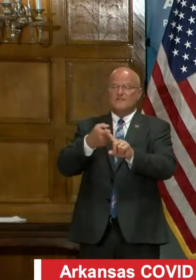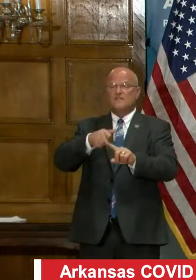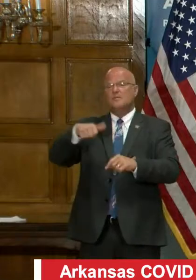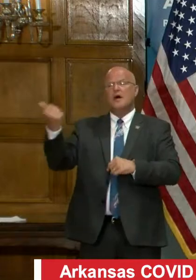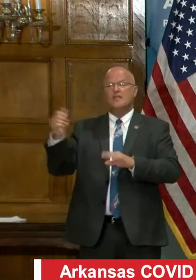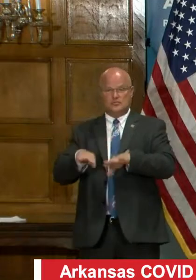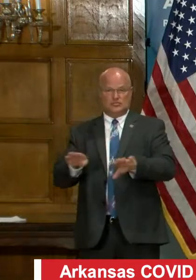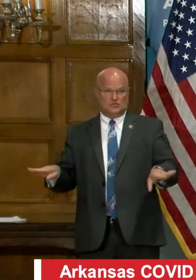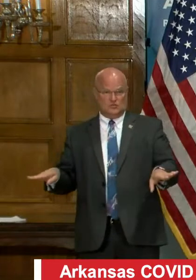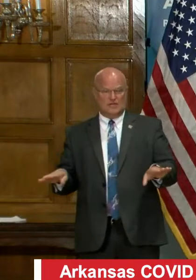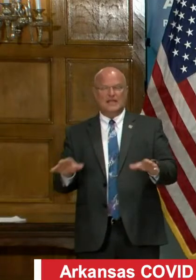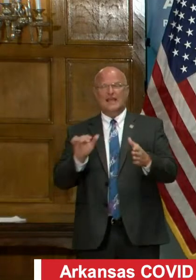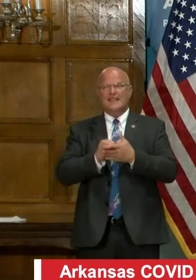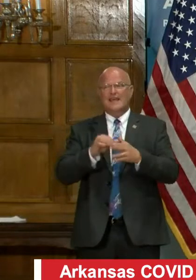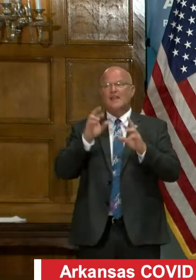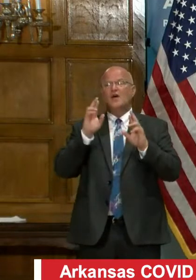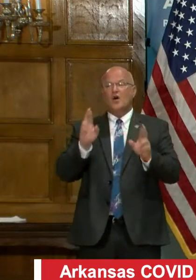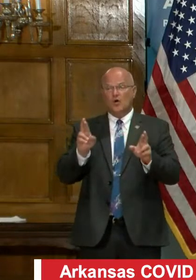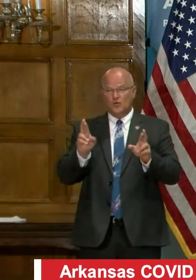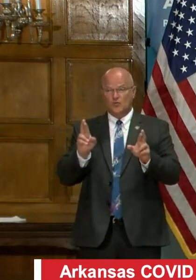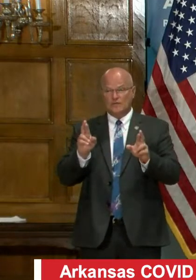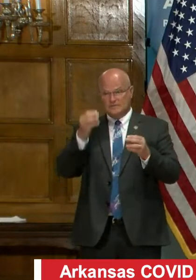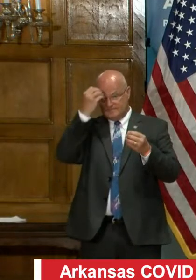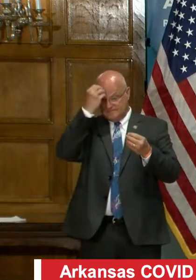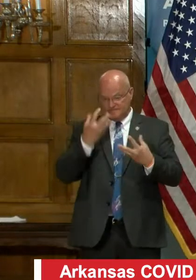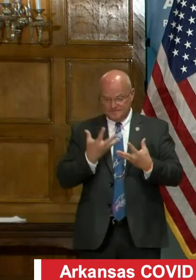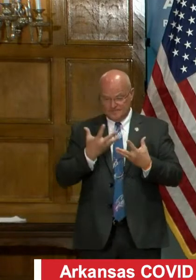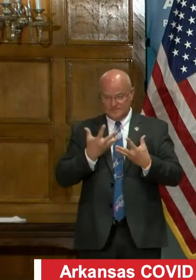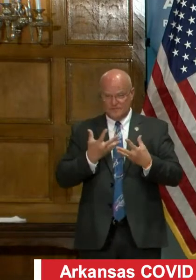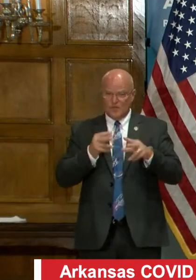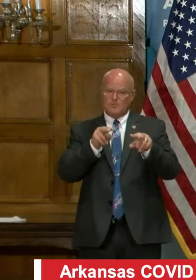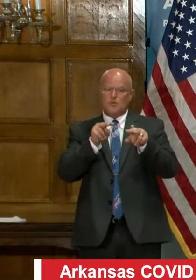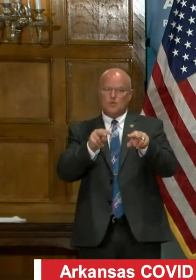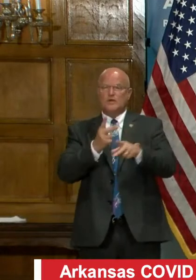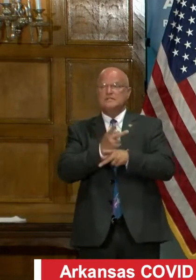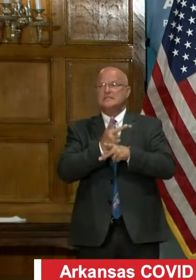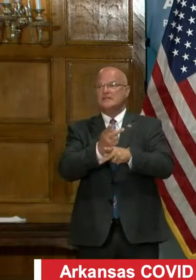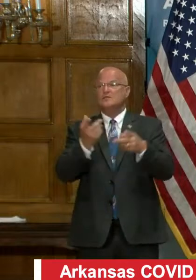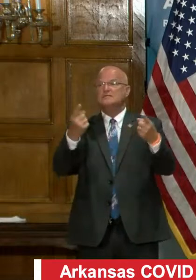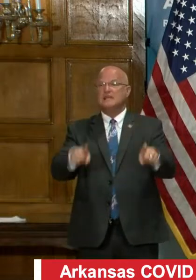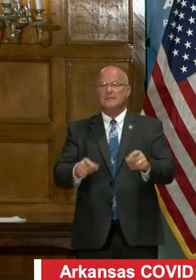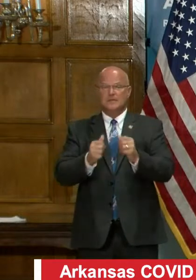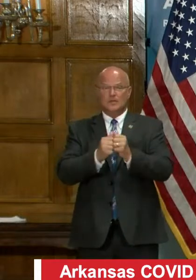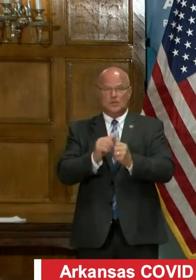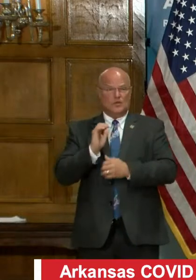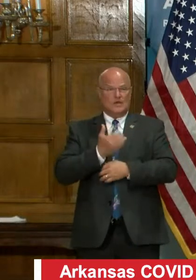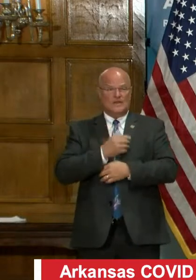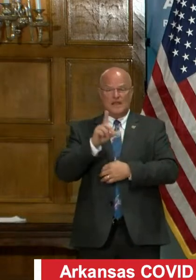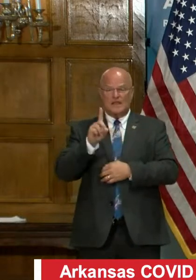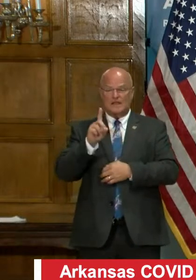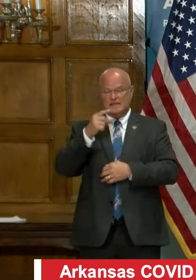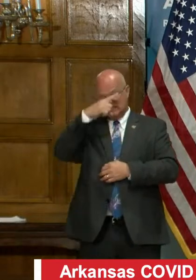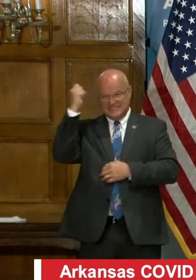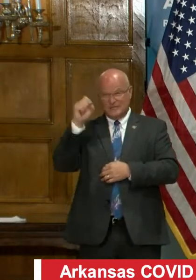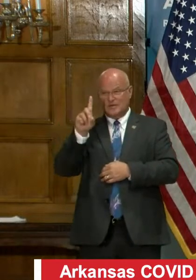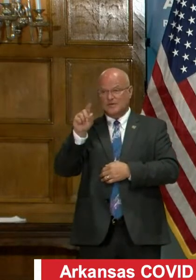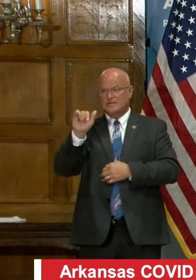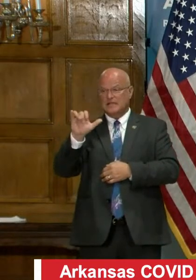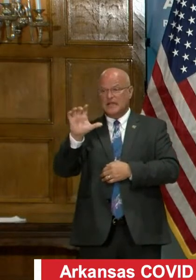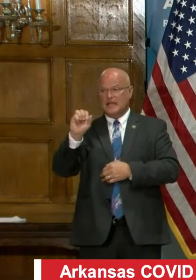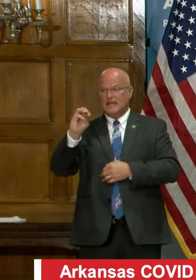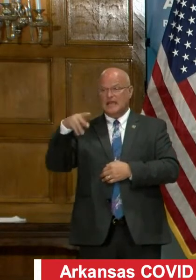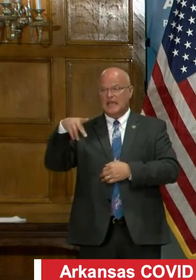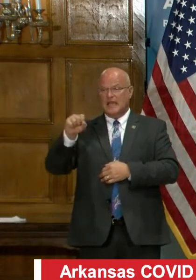other children. And that hopefully will inform us. We'll be watching carefully what is happening with our summer day camps and